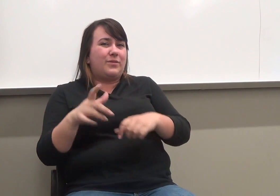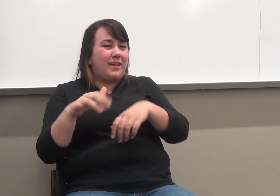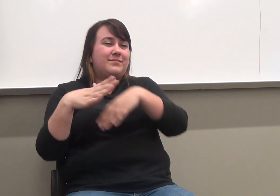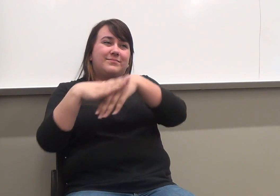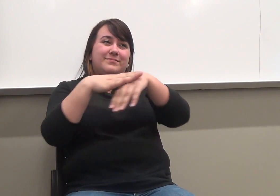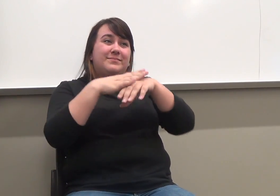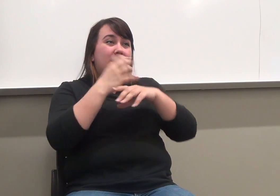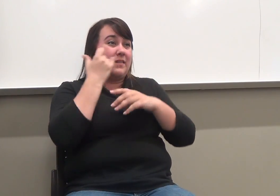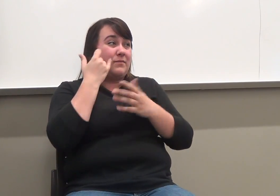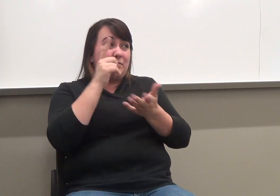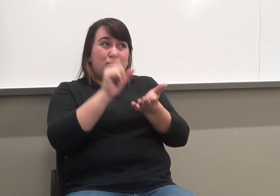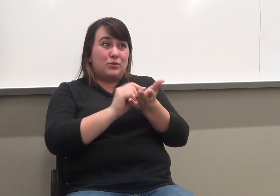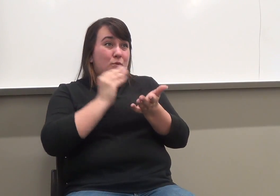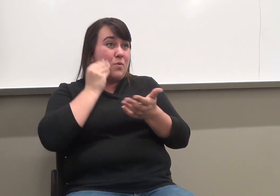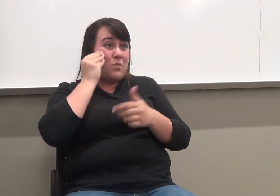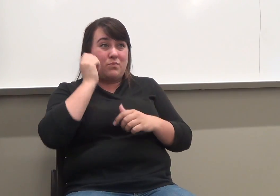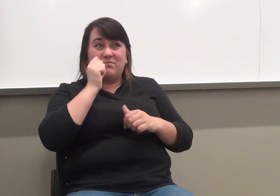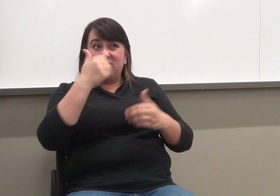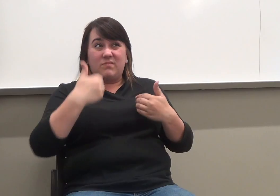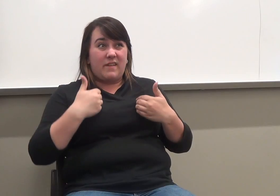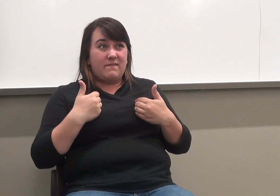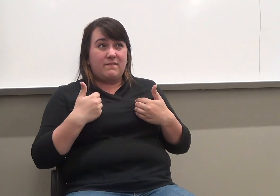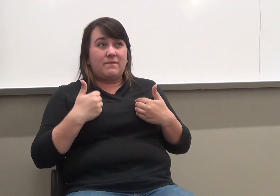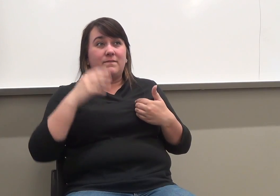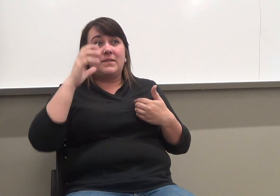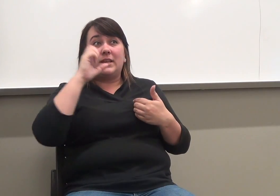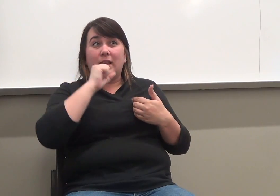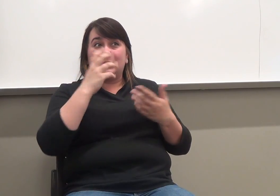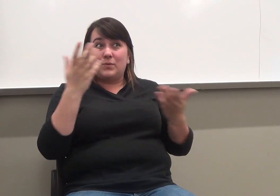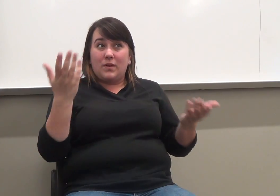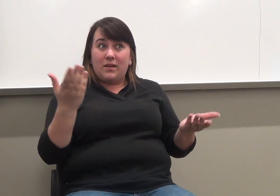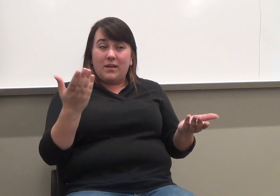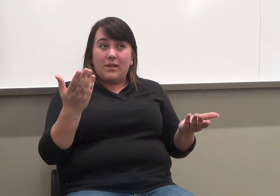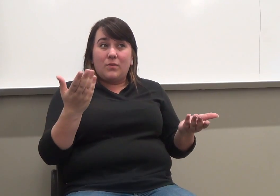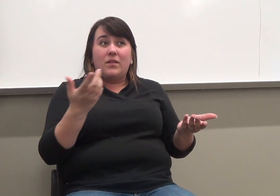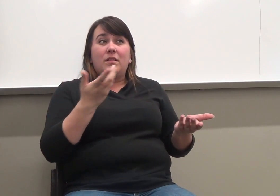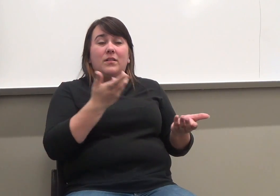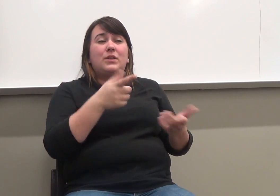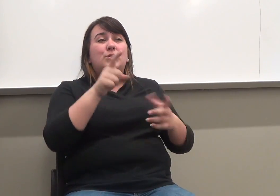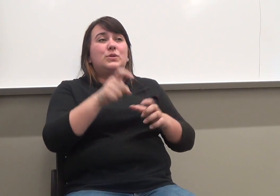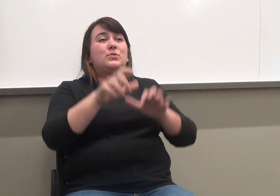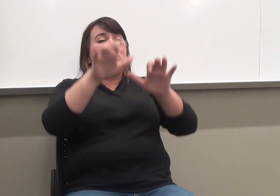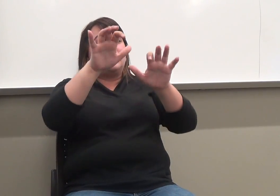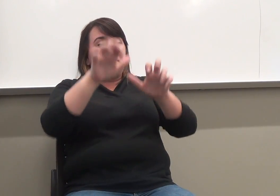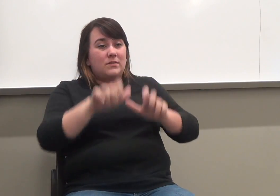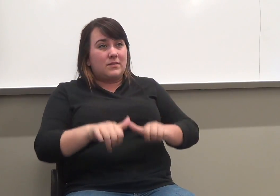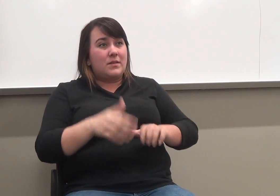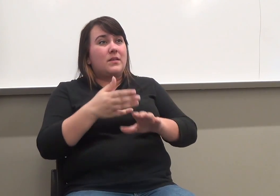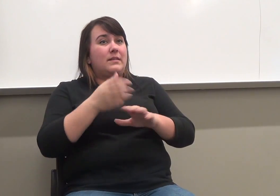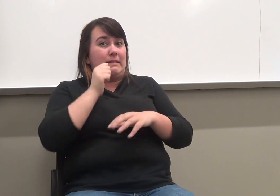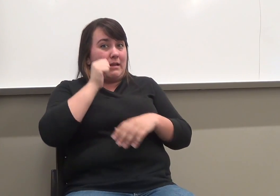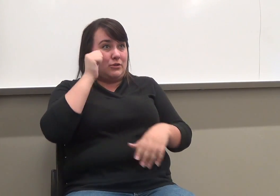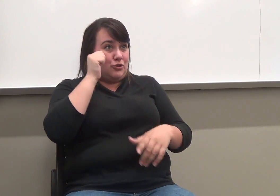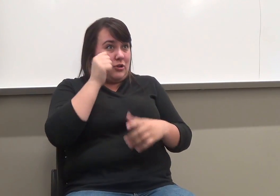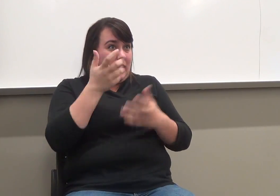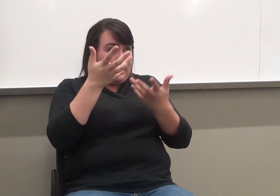have access to a printer at home, guess what? You need to get this done yesterday before you leave